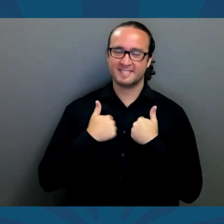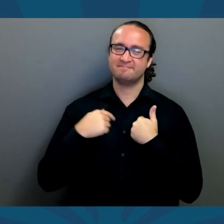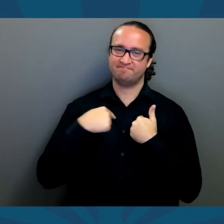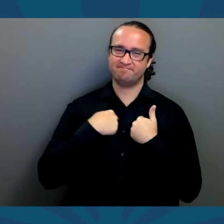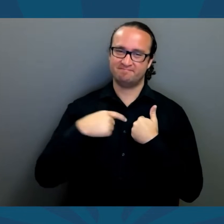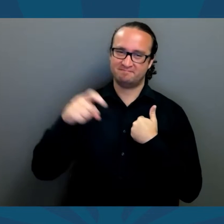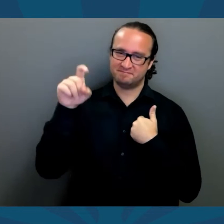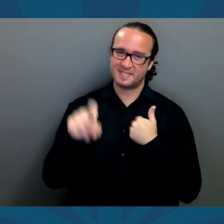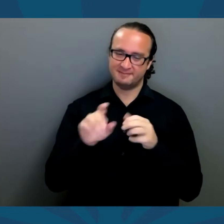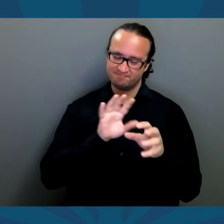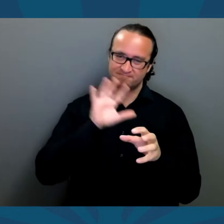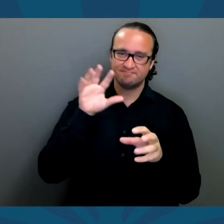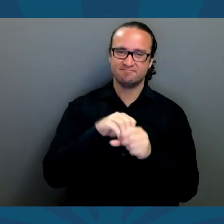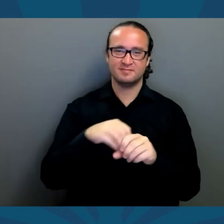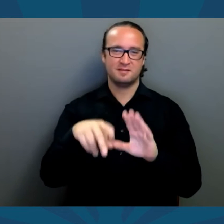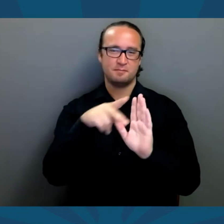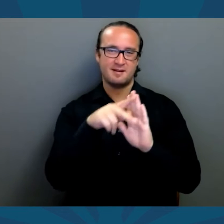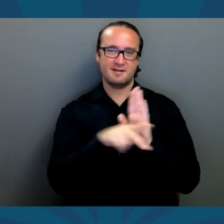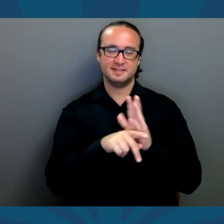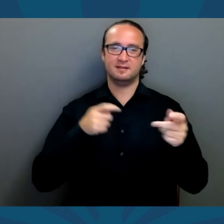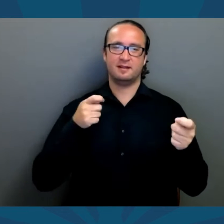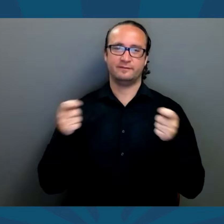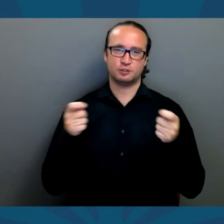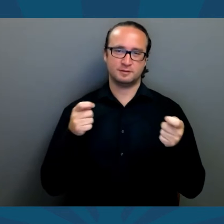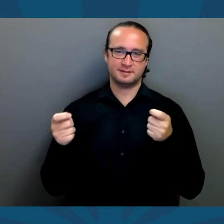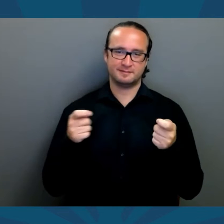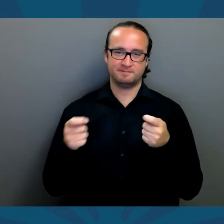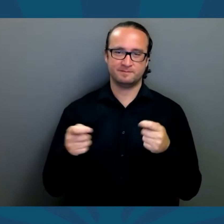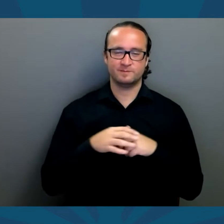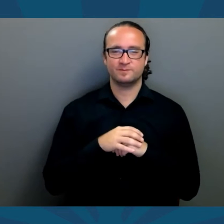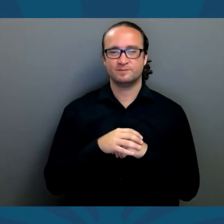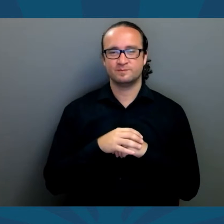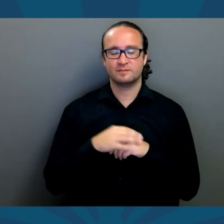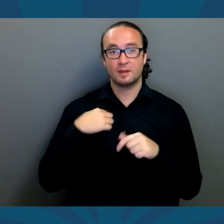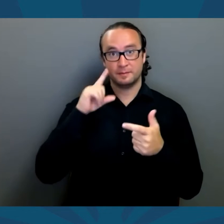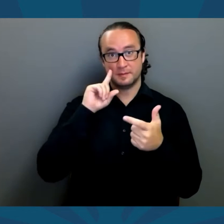I needed to get involved in policy and governance.